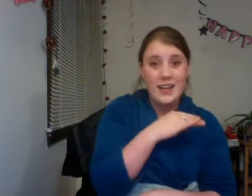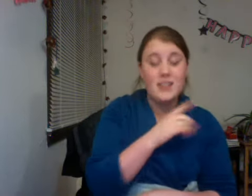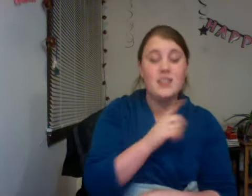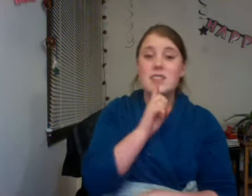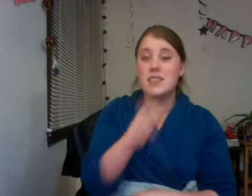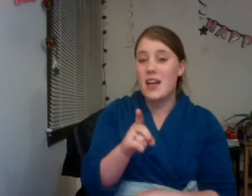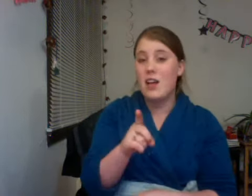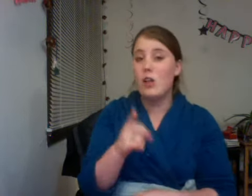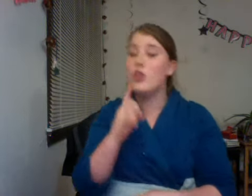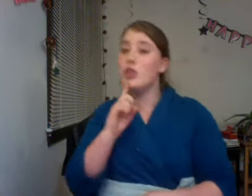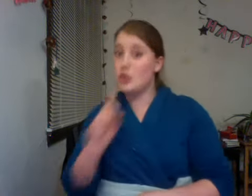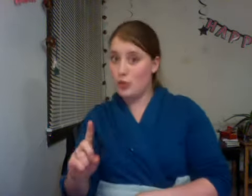Now, finally,